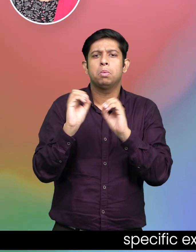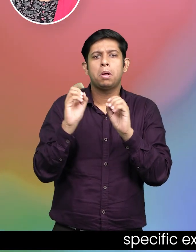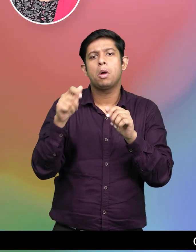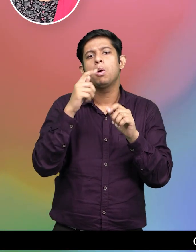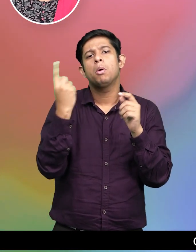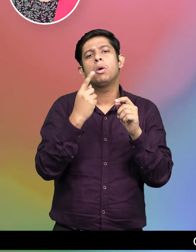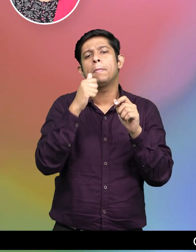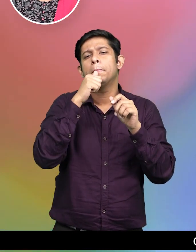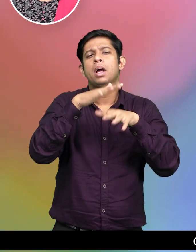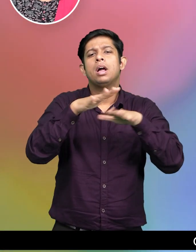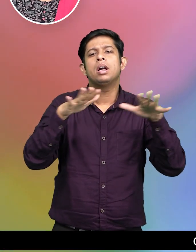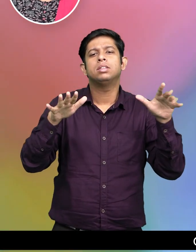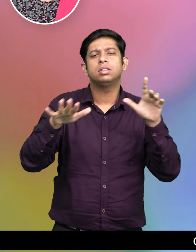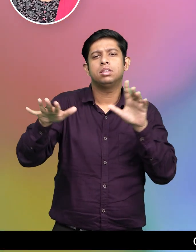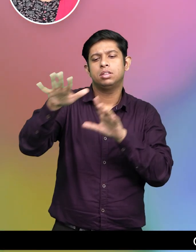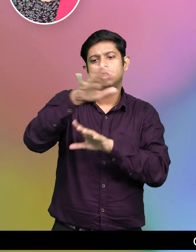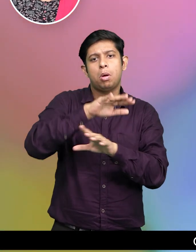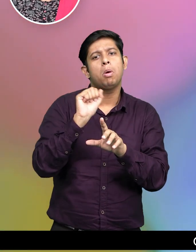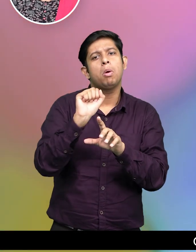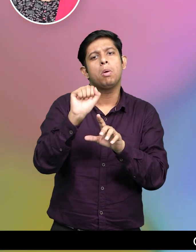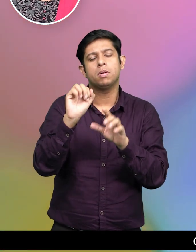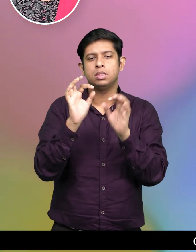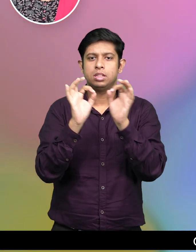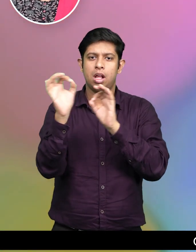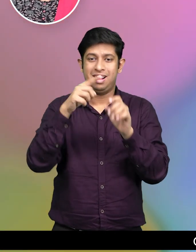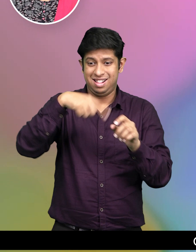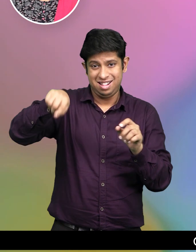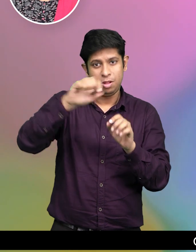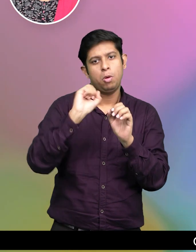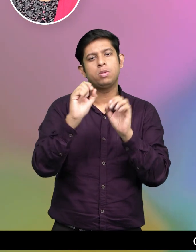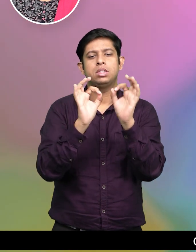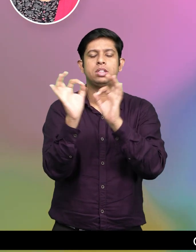bathes almost all their cells.